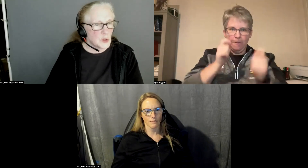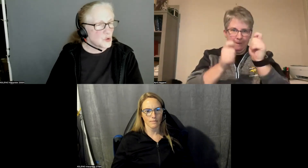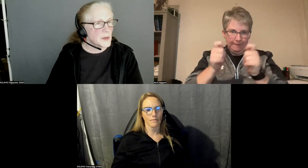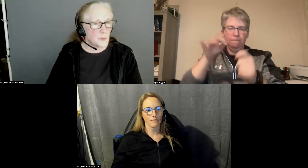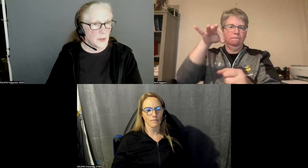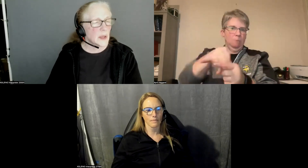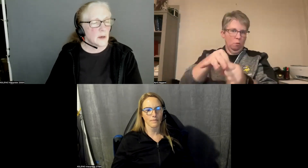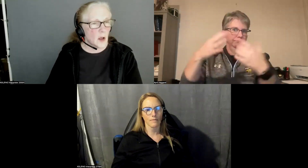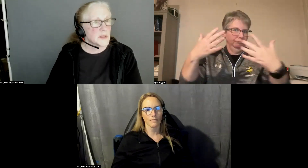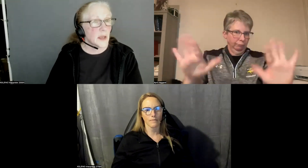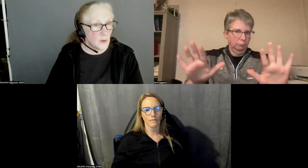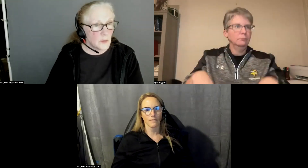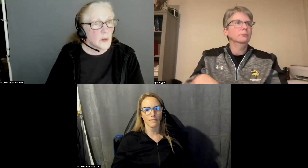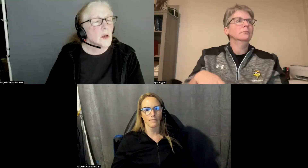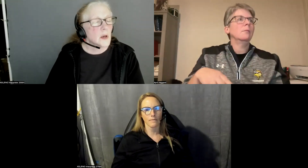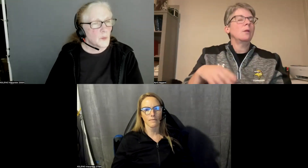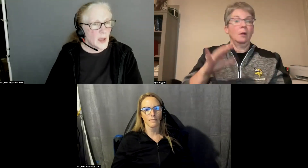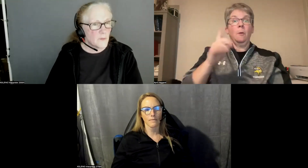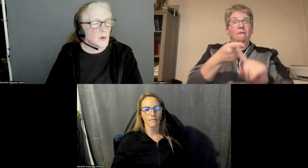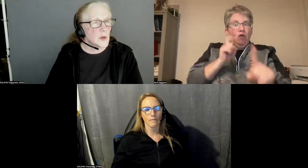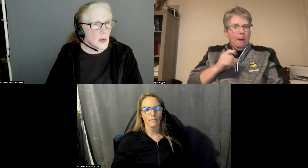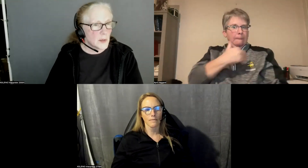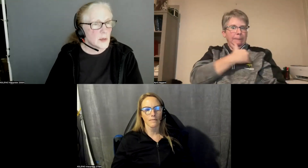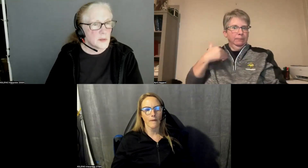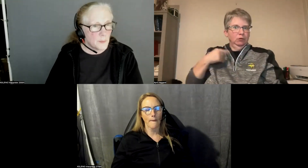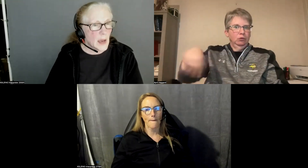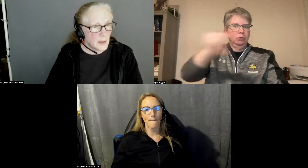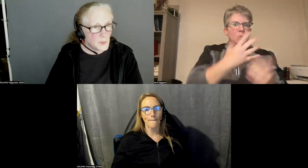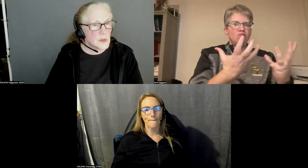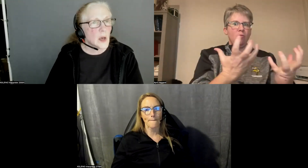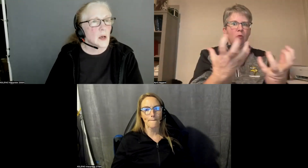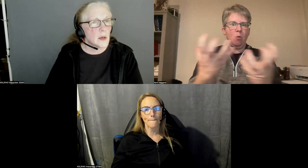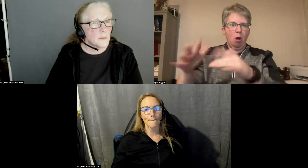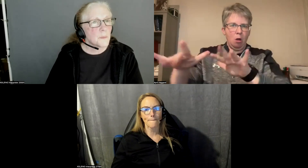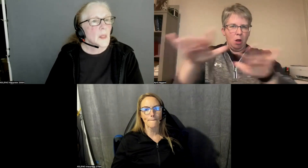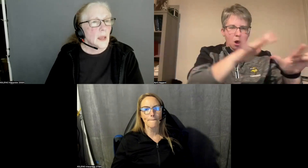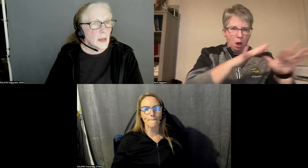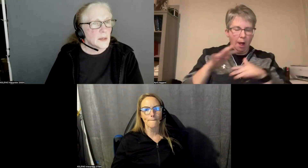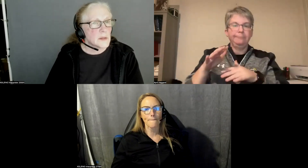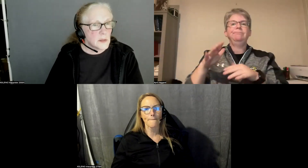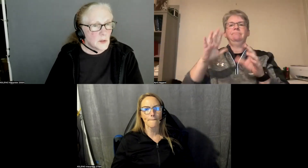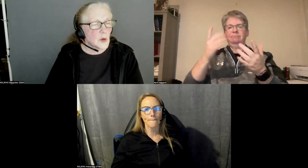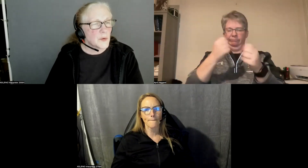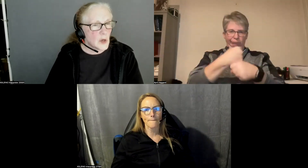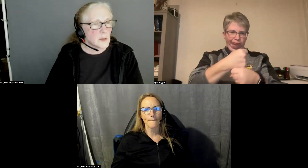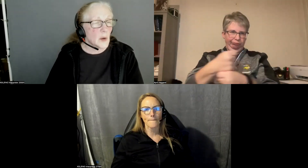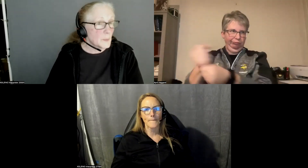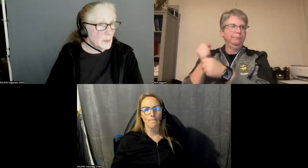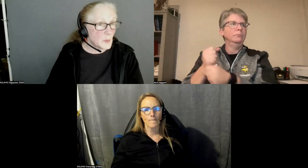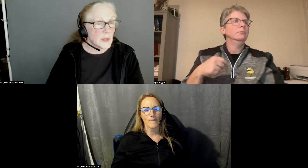and trying to bring that all together. We have voted on some items, and we've talked about what